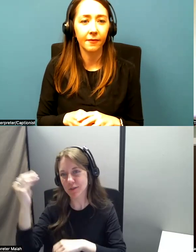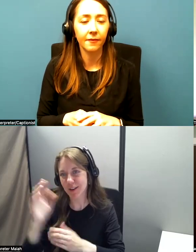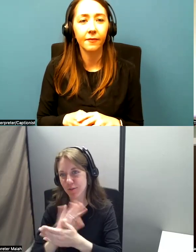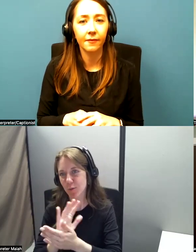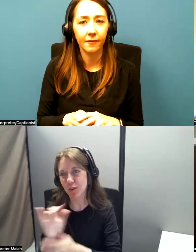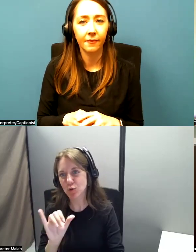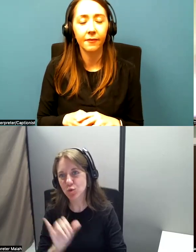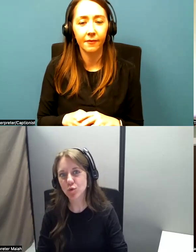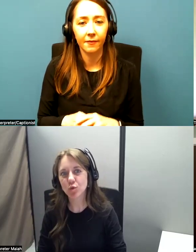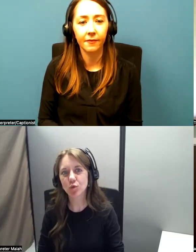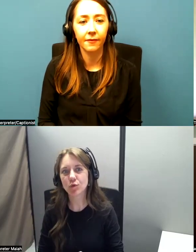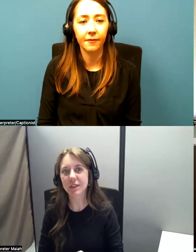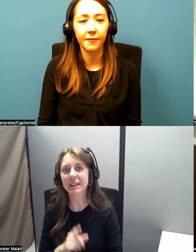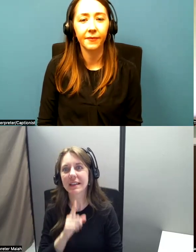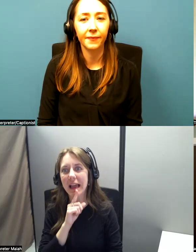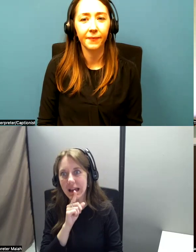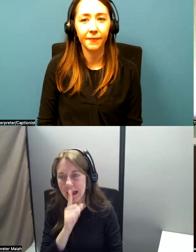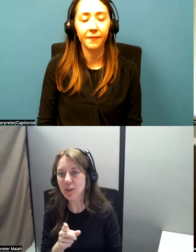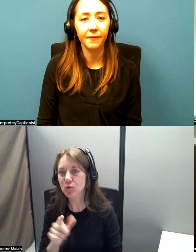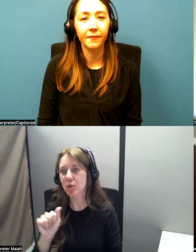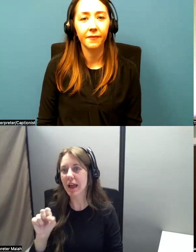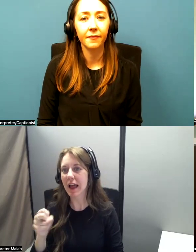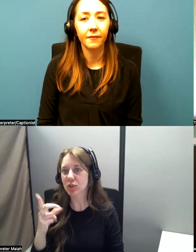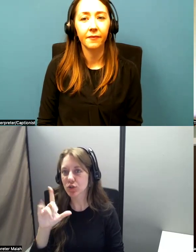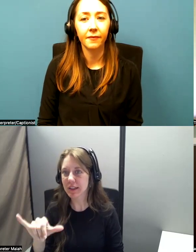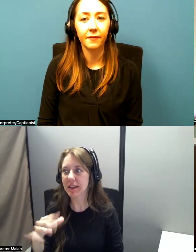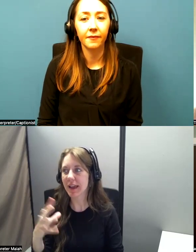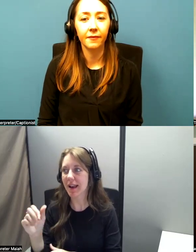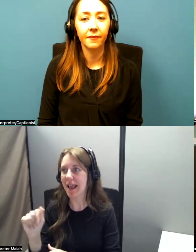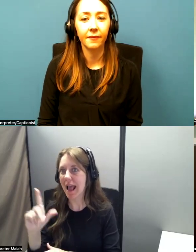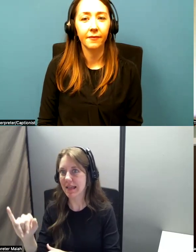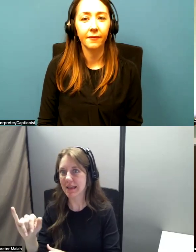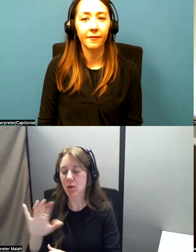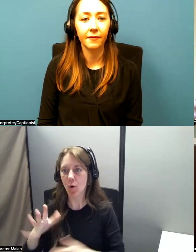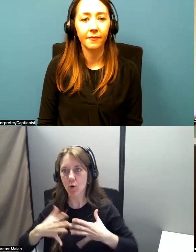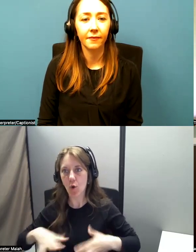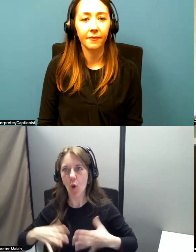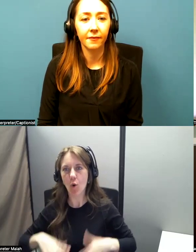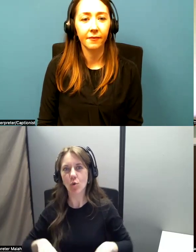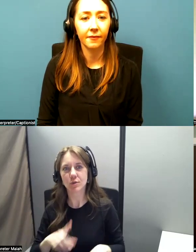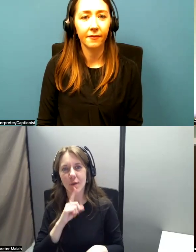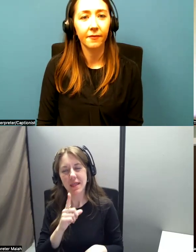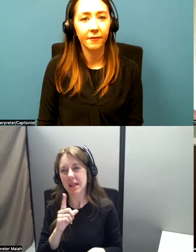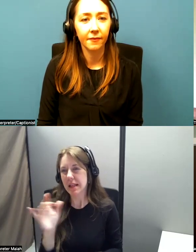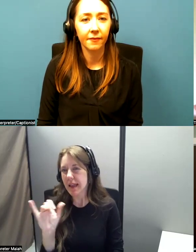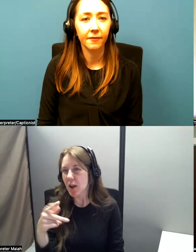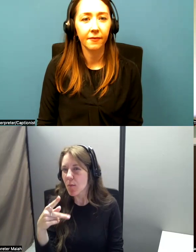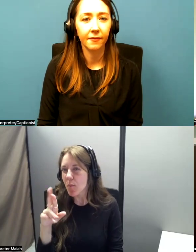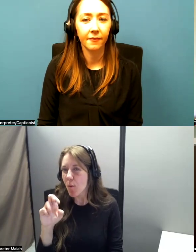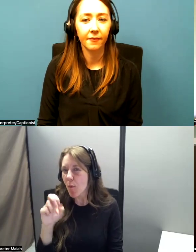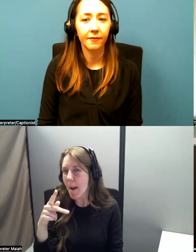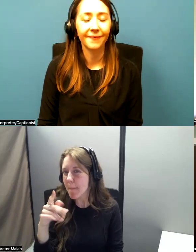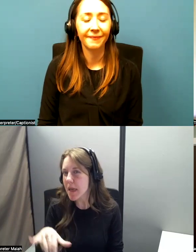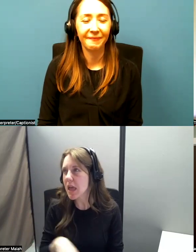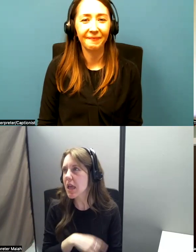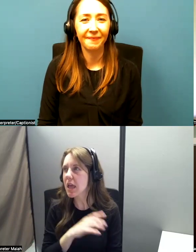the actual Ashley and Ali, but the wardrobe was really, really very scrappy, very chic, and